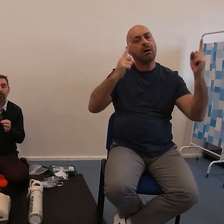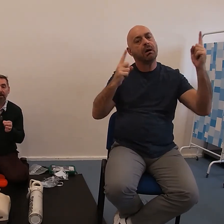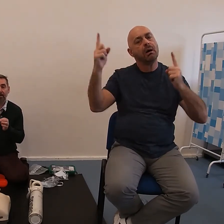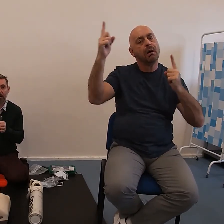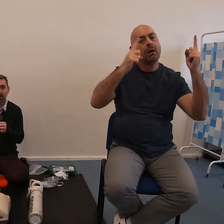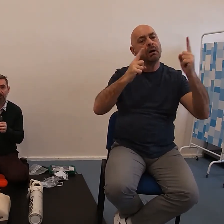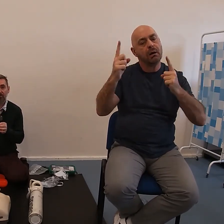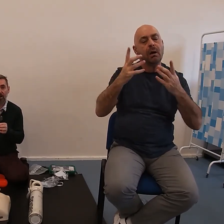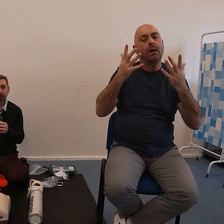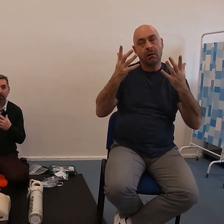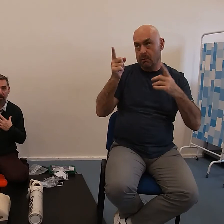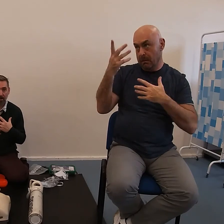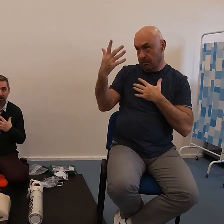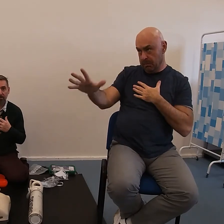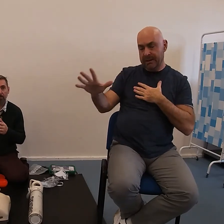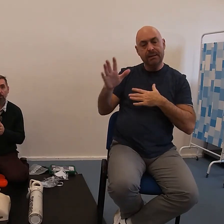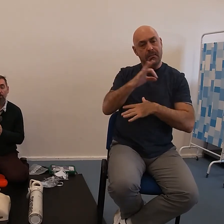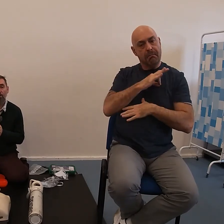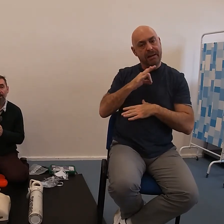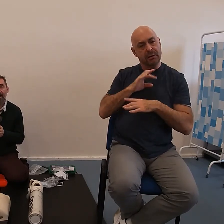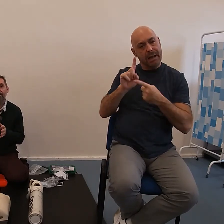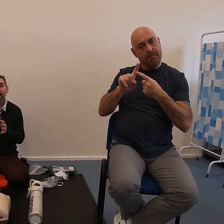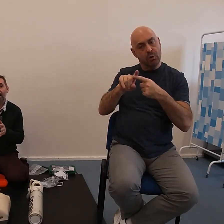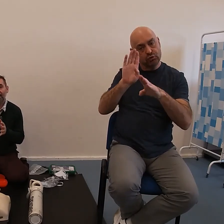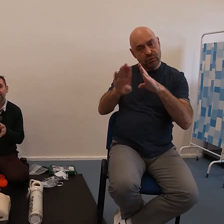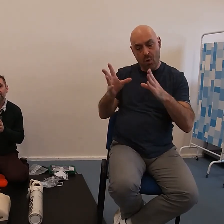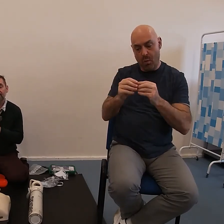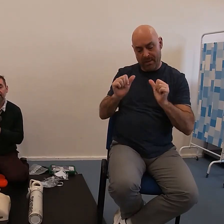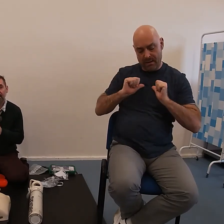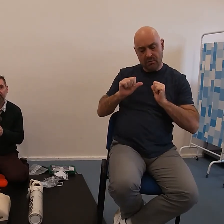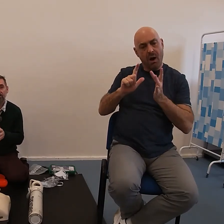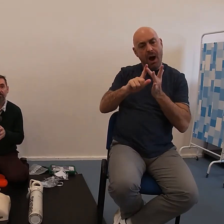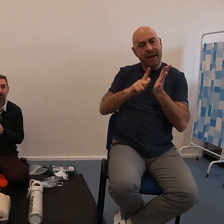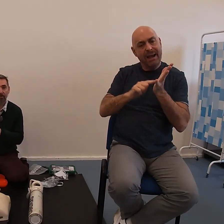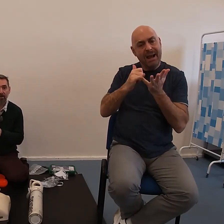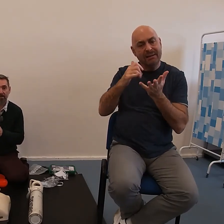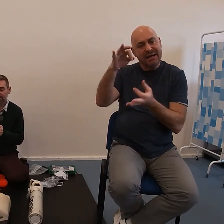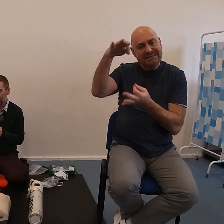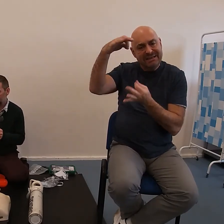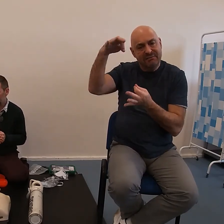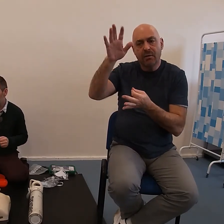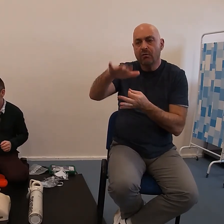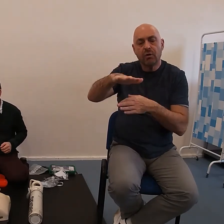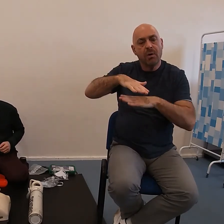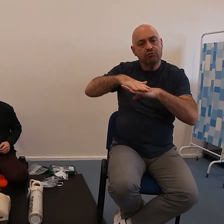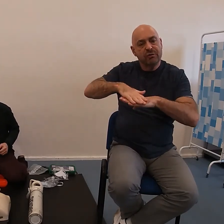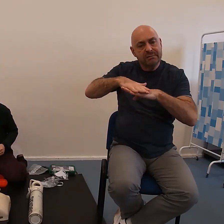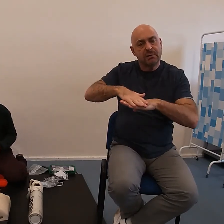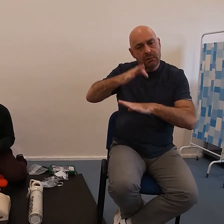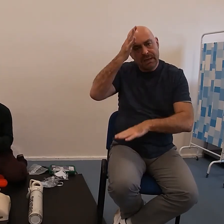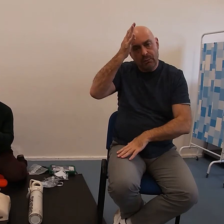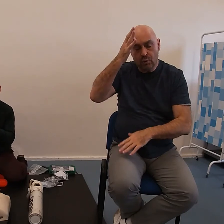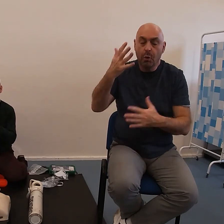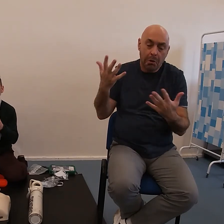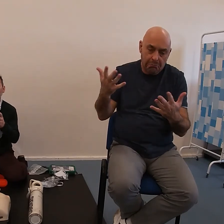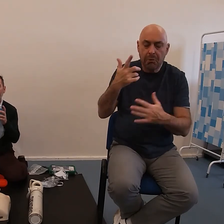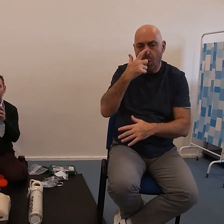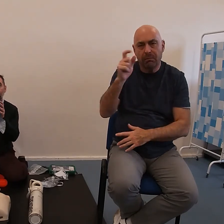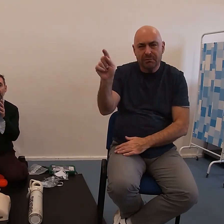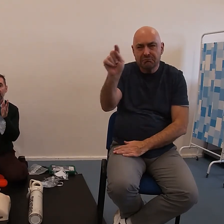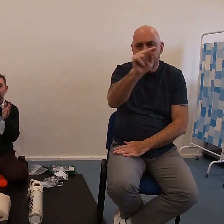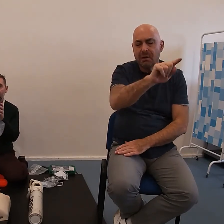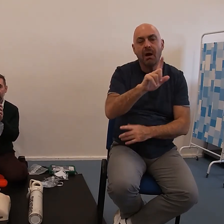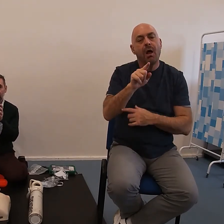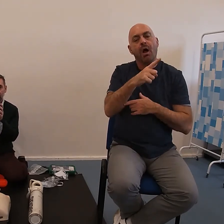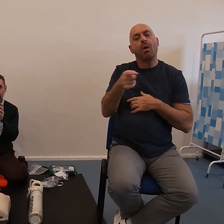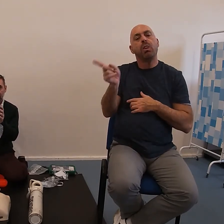done medical emergency training with us, or they have ILS certification from the Resusc Council. And they are the